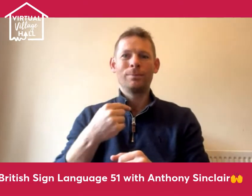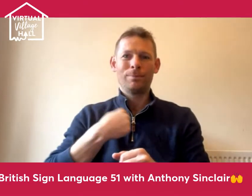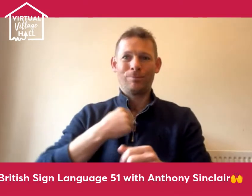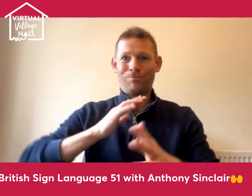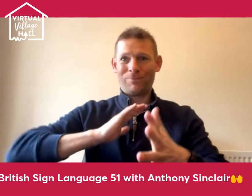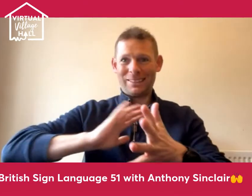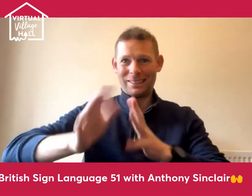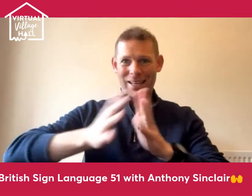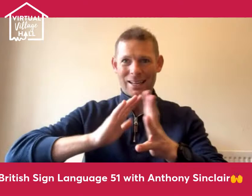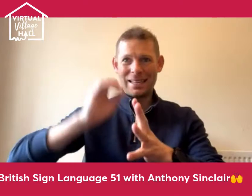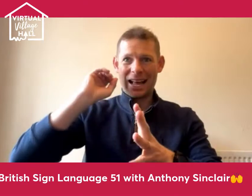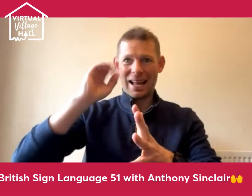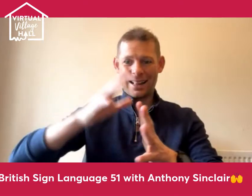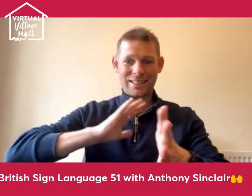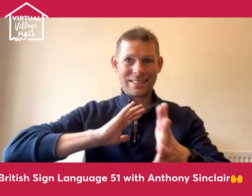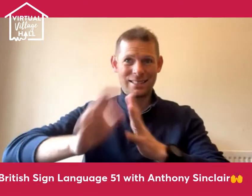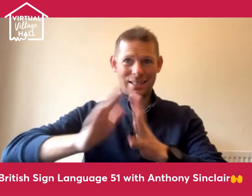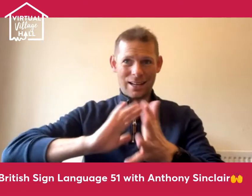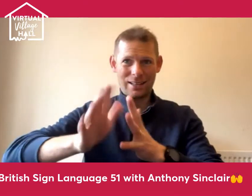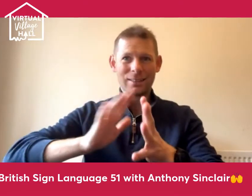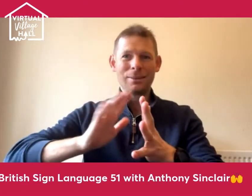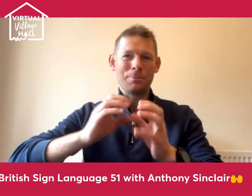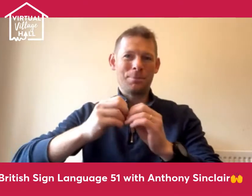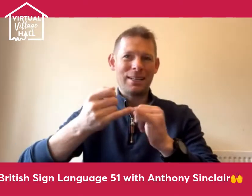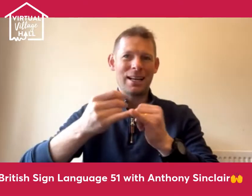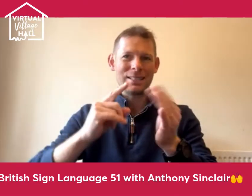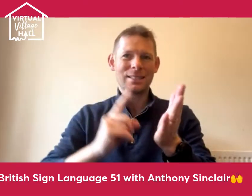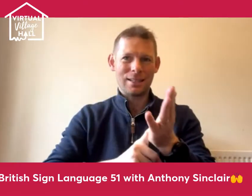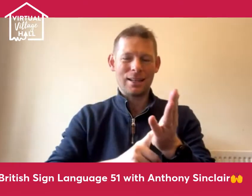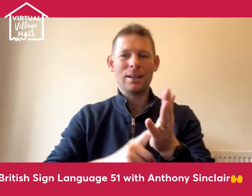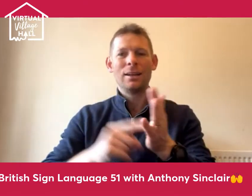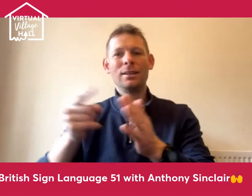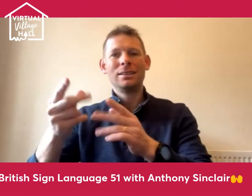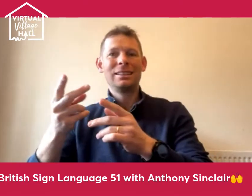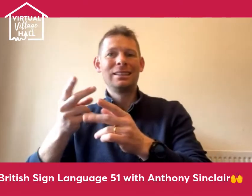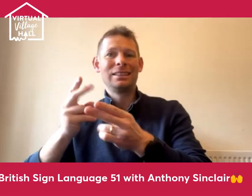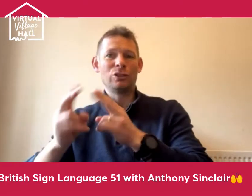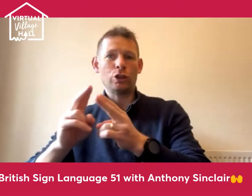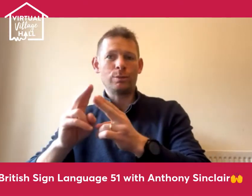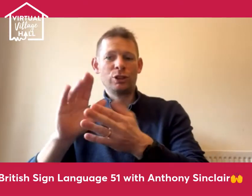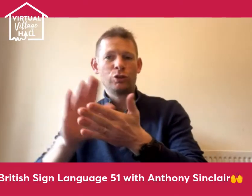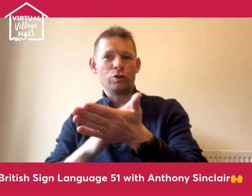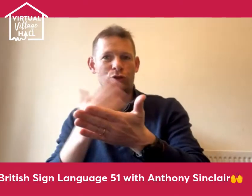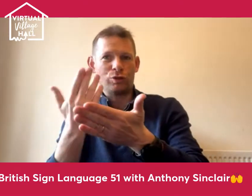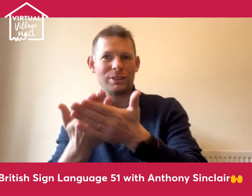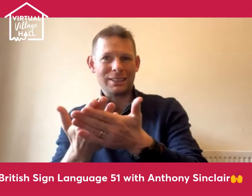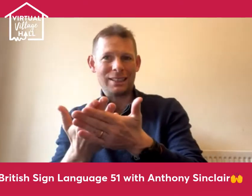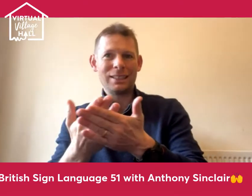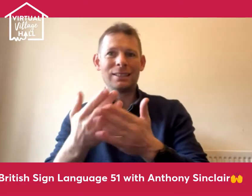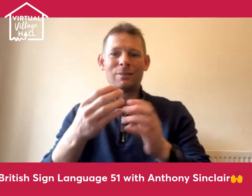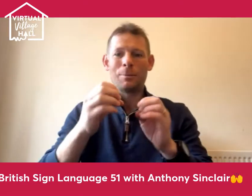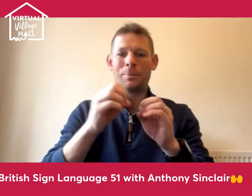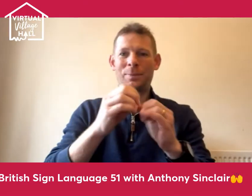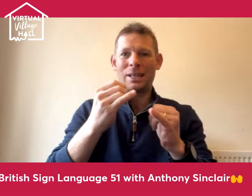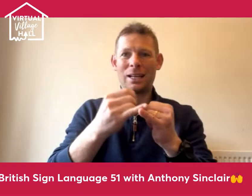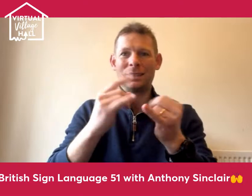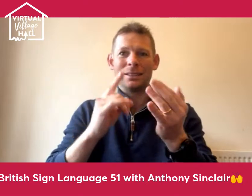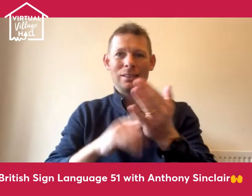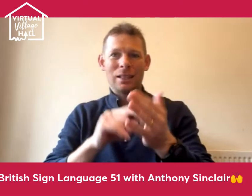on the screen. So, I'm going to be your tutor signing. That's me, Anthony. I'll be signing in British Sign Language, and your interpreter will be voicing